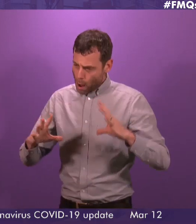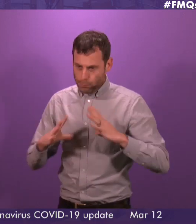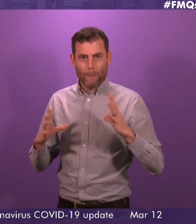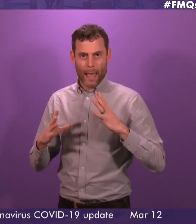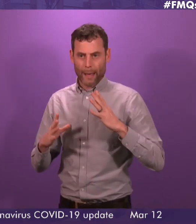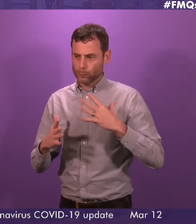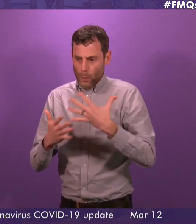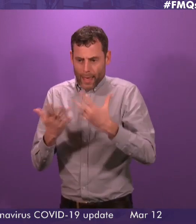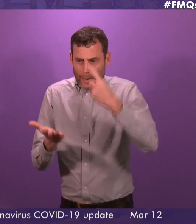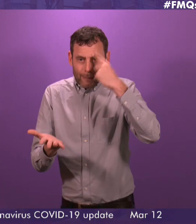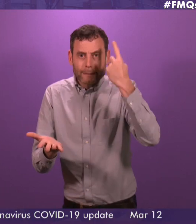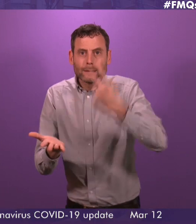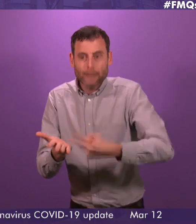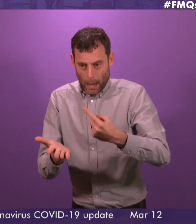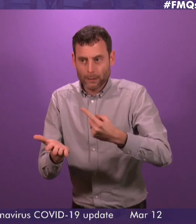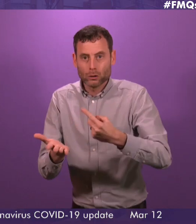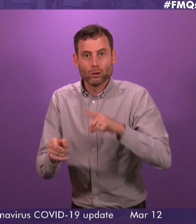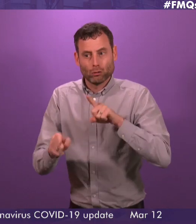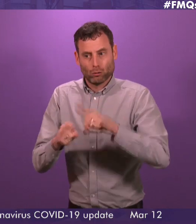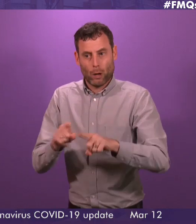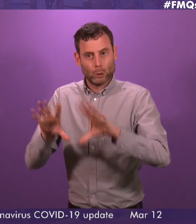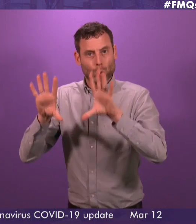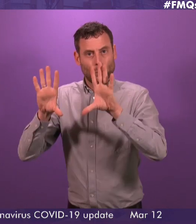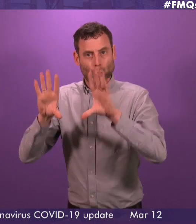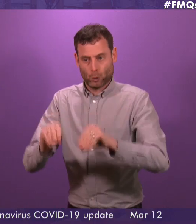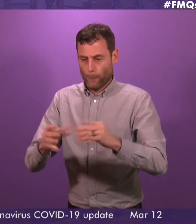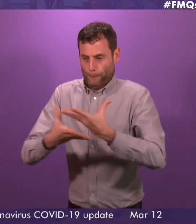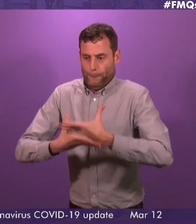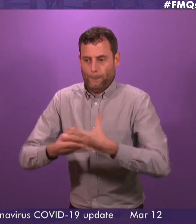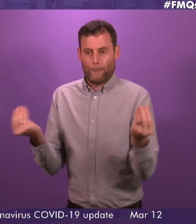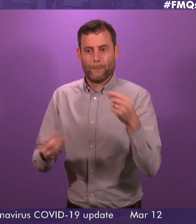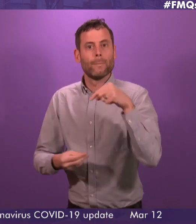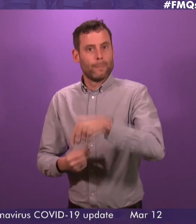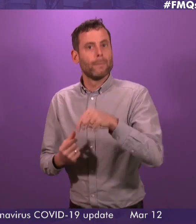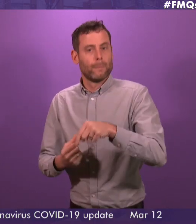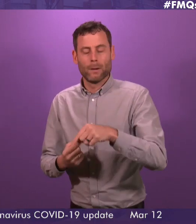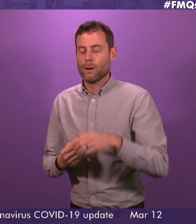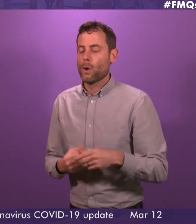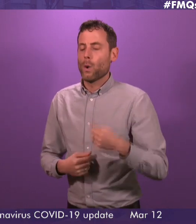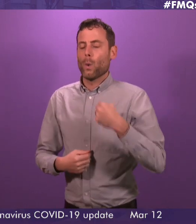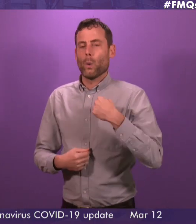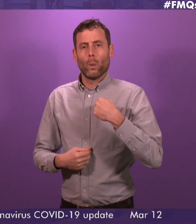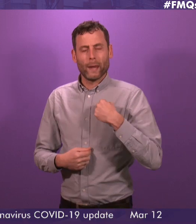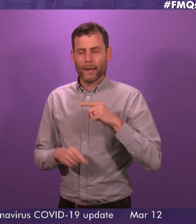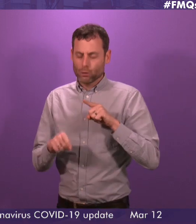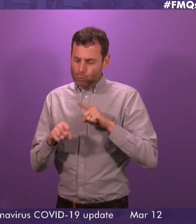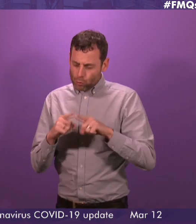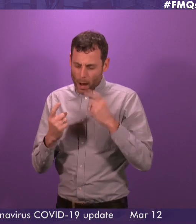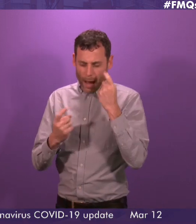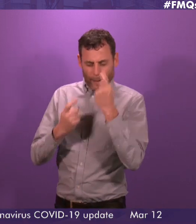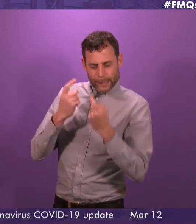we will take, that will make this virus go away. What we are trying to do